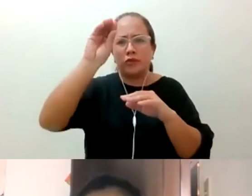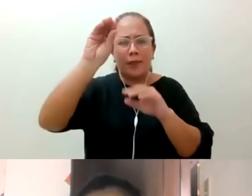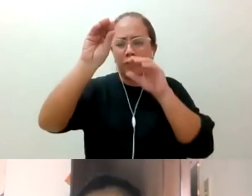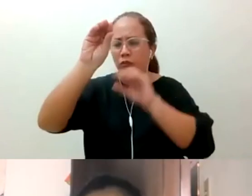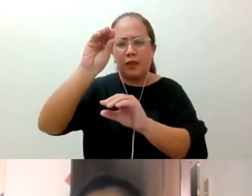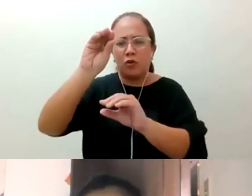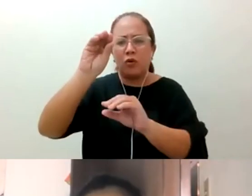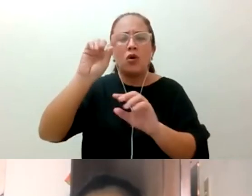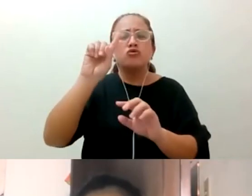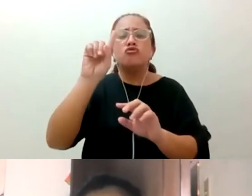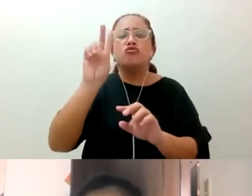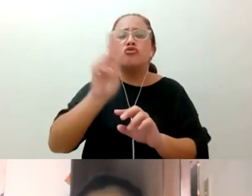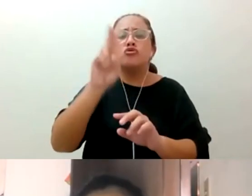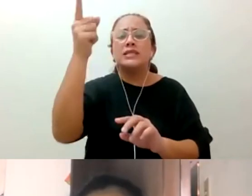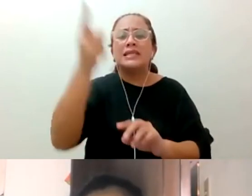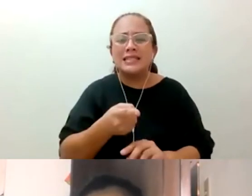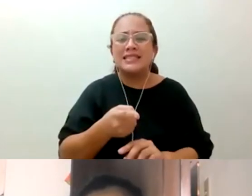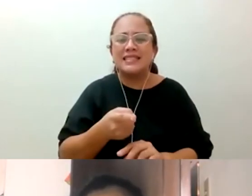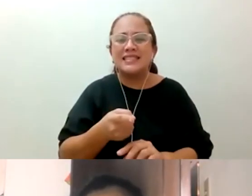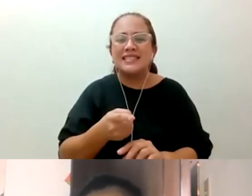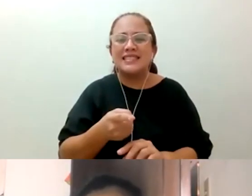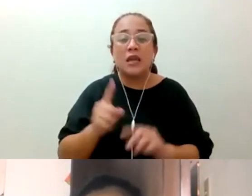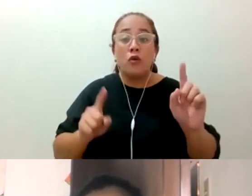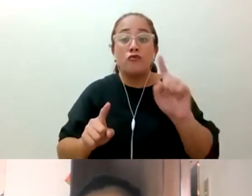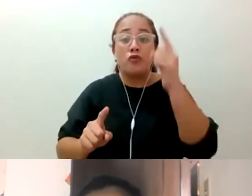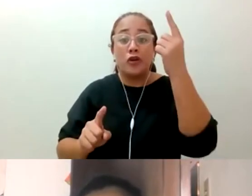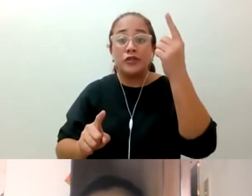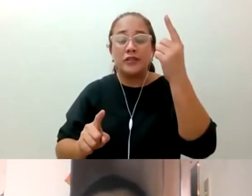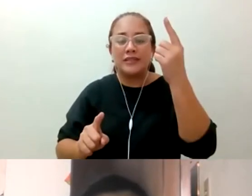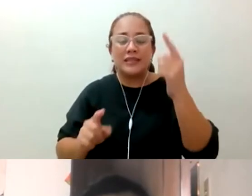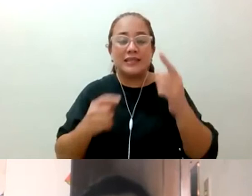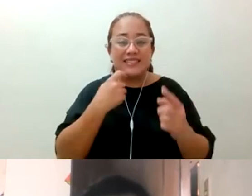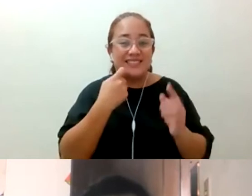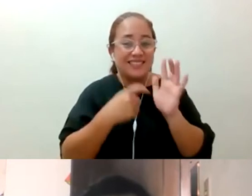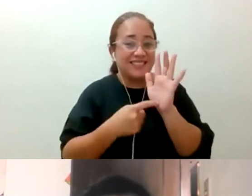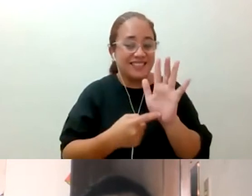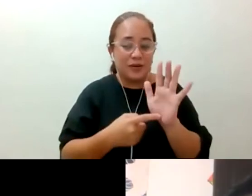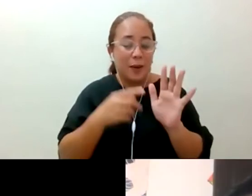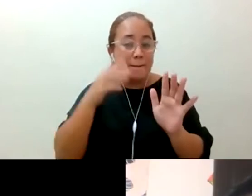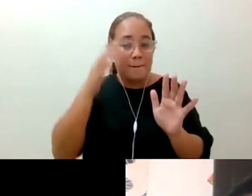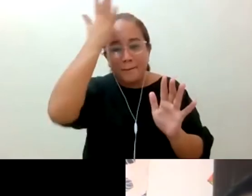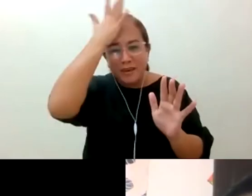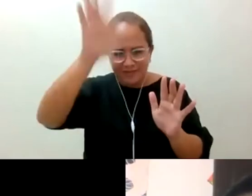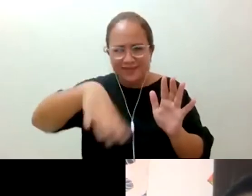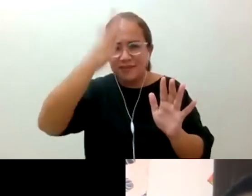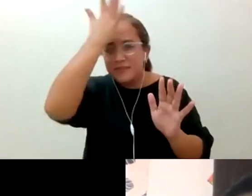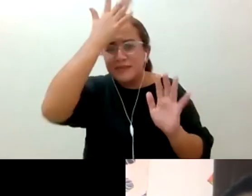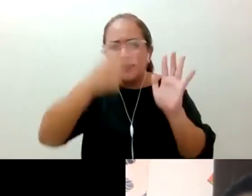slash. So the first one, like when Peeps, go ahead and show again.